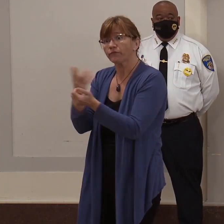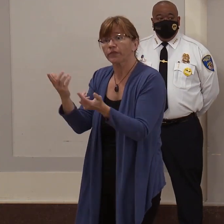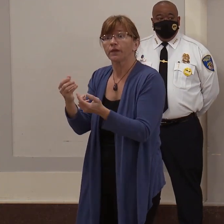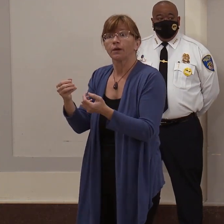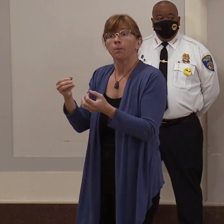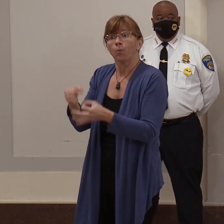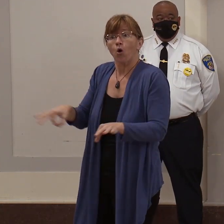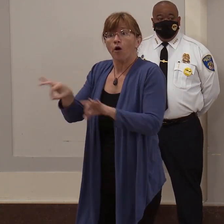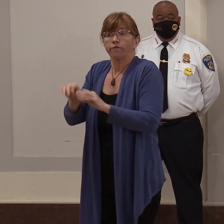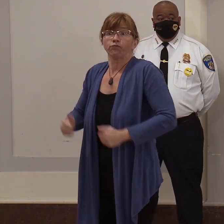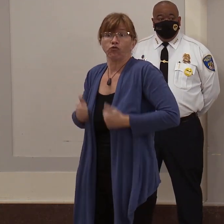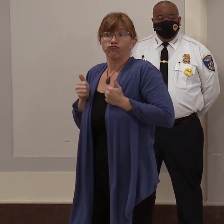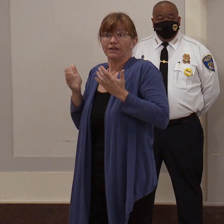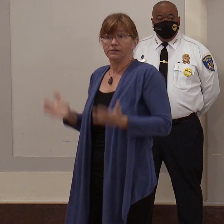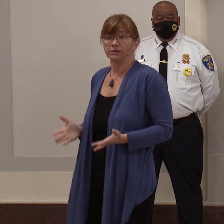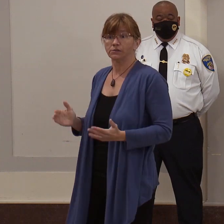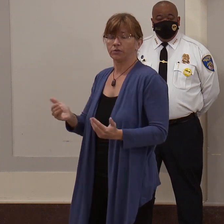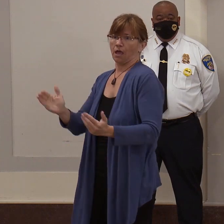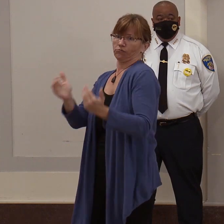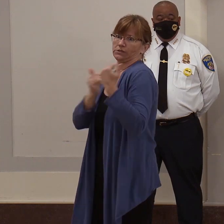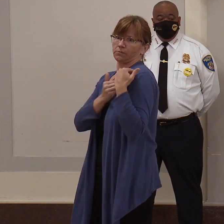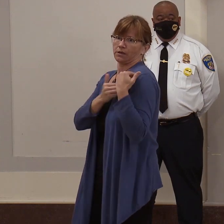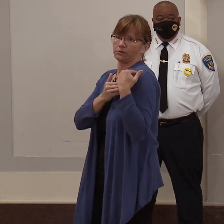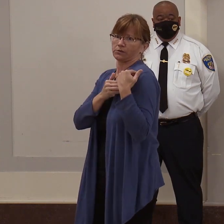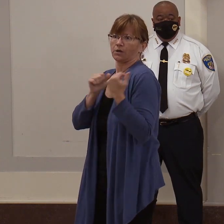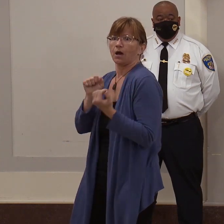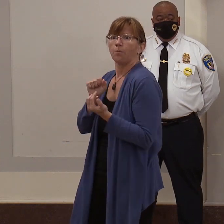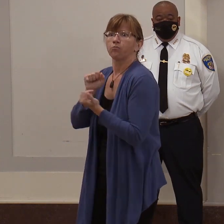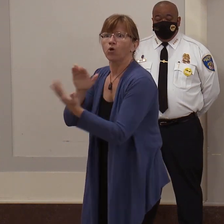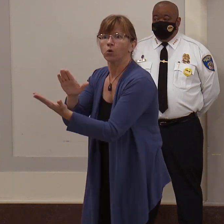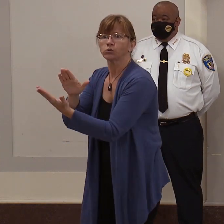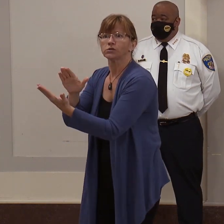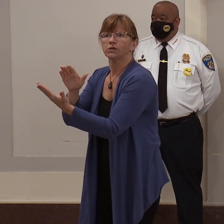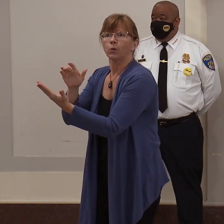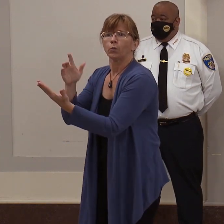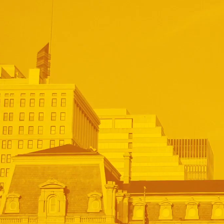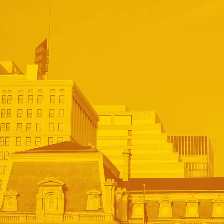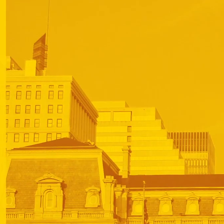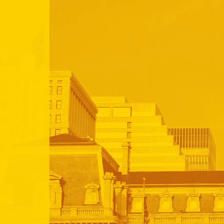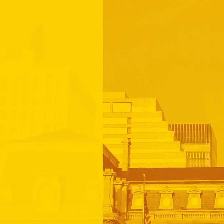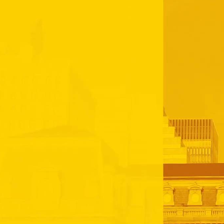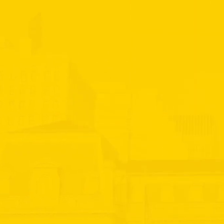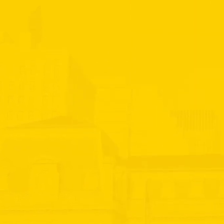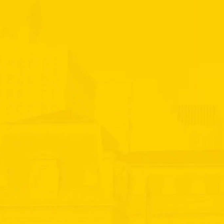the responsible way to move. And that's why the Health Department, the Health Commissioner moved in that direction.